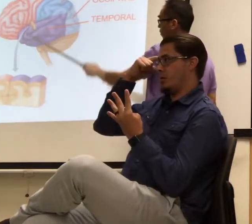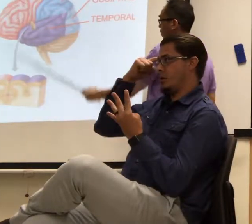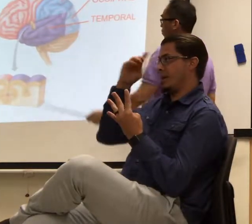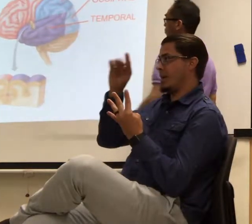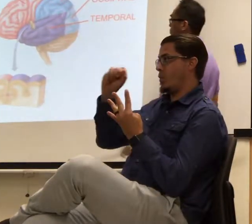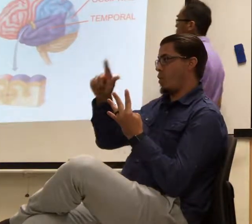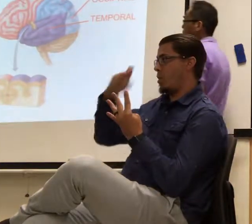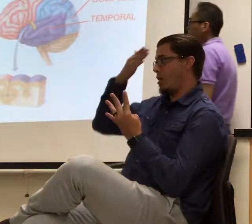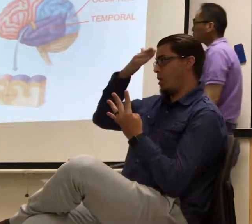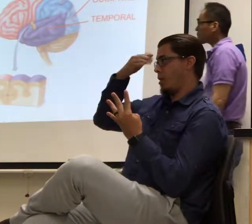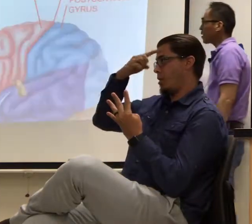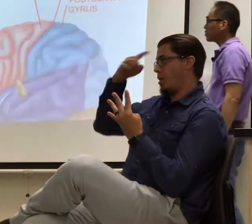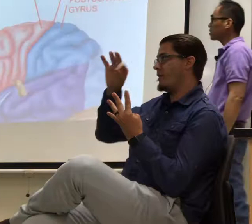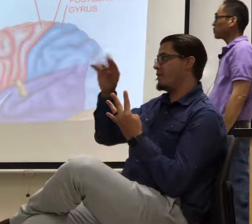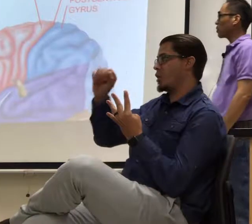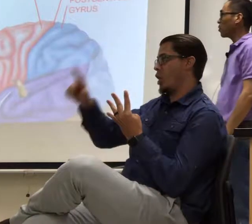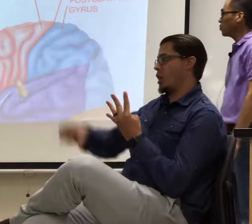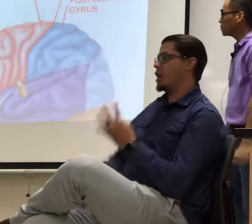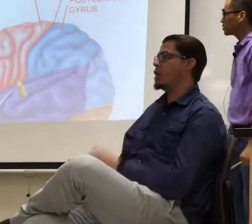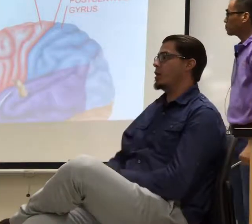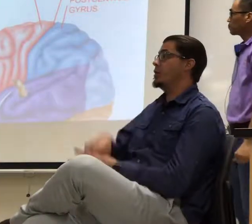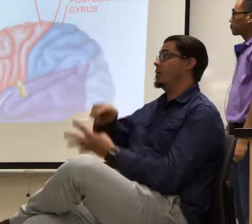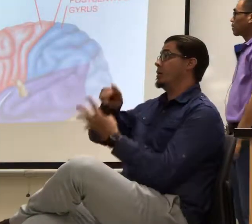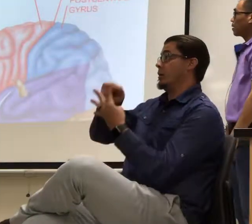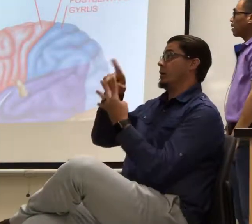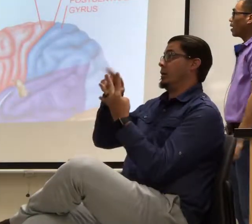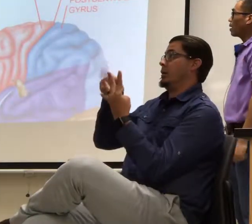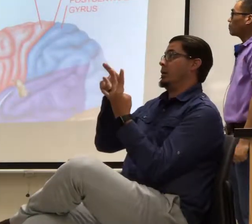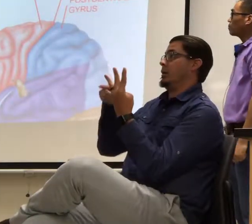then the frontal lobe. And those different lobes,